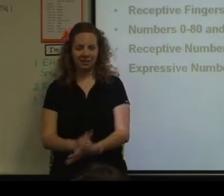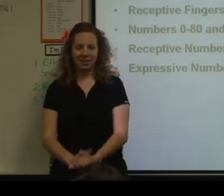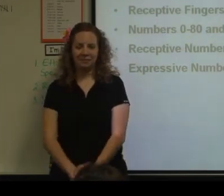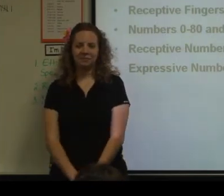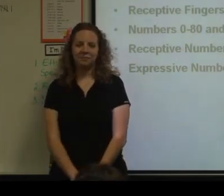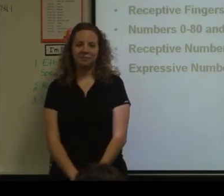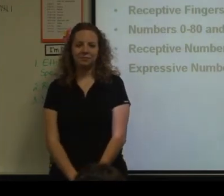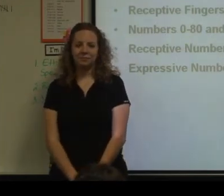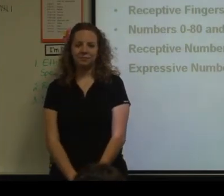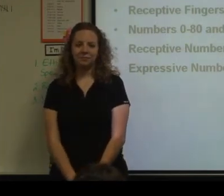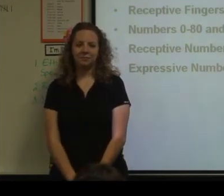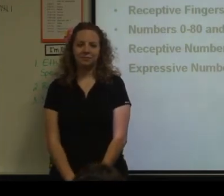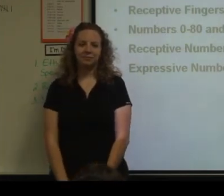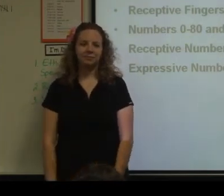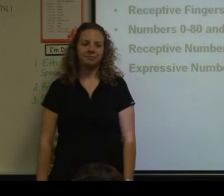ready?